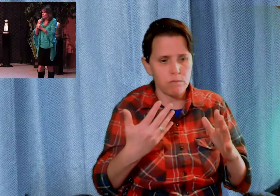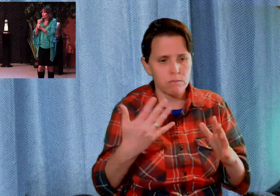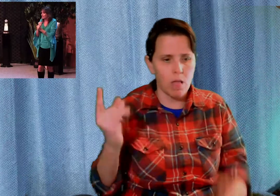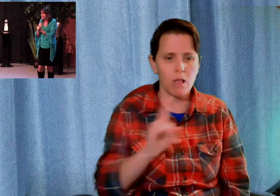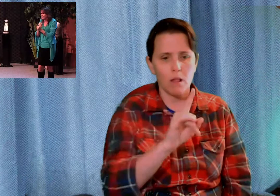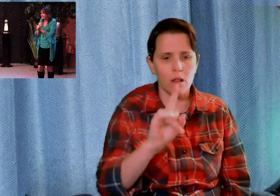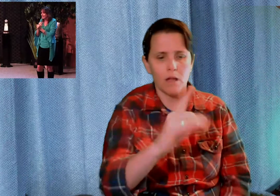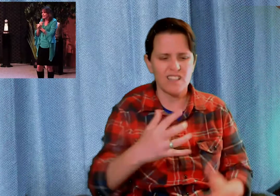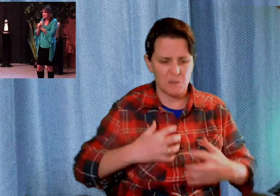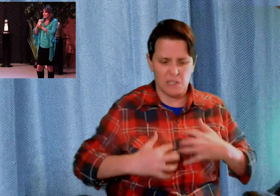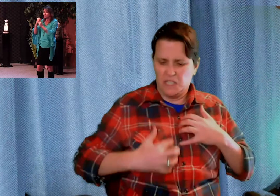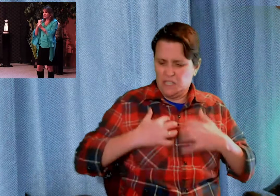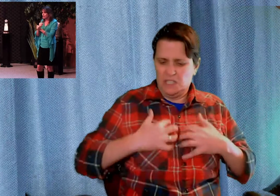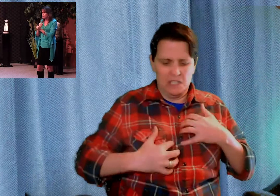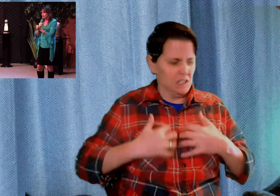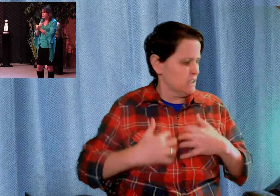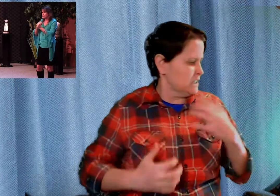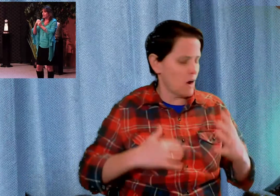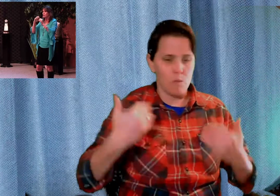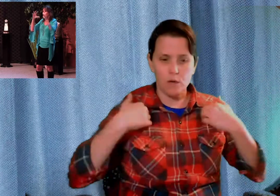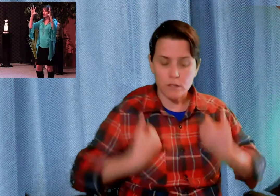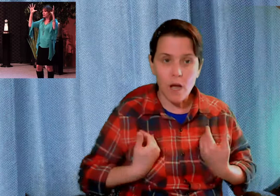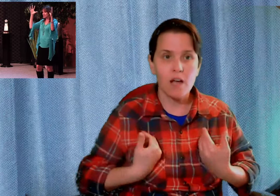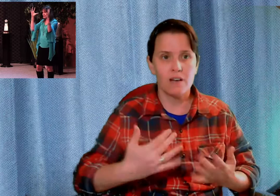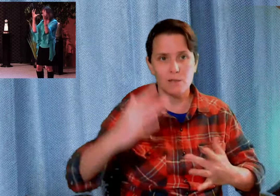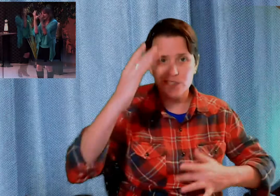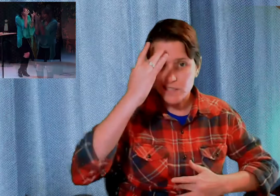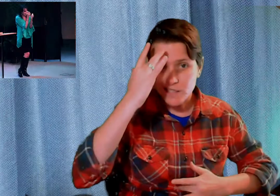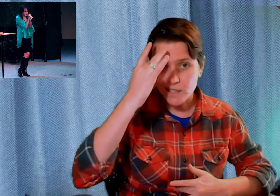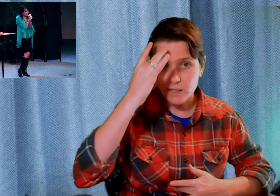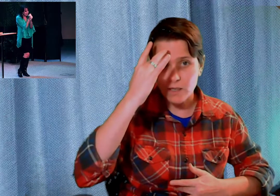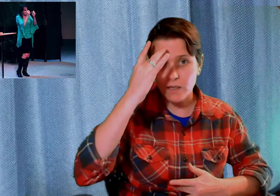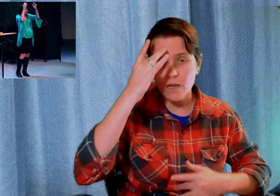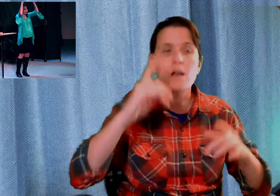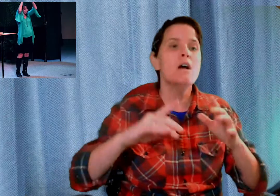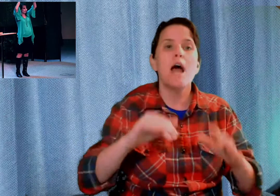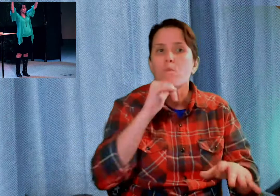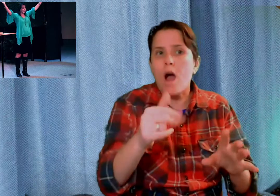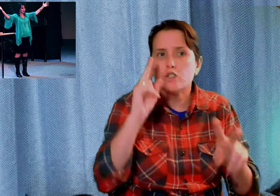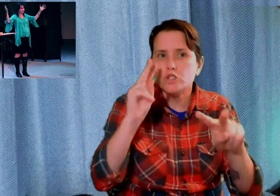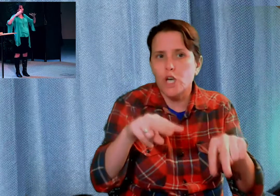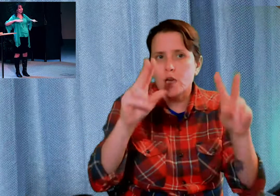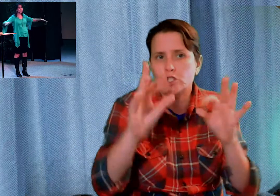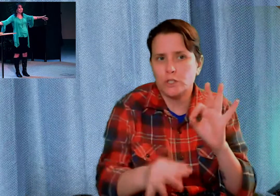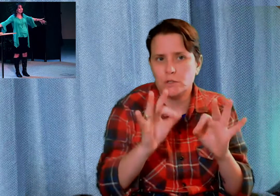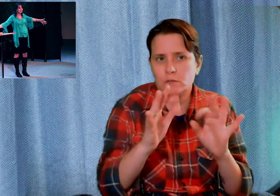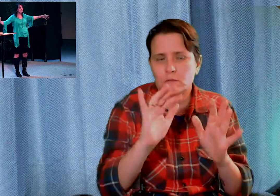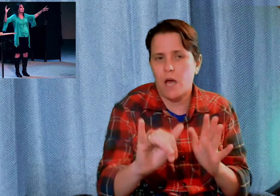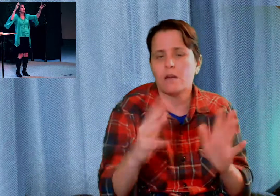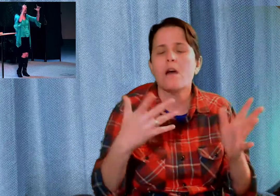tired or sick, no judgment on any of those, but our system, body, mind, heart, soul,